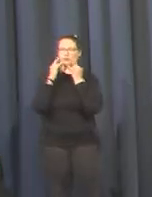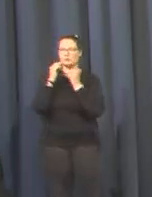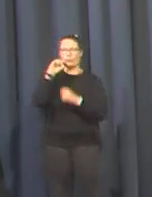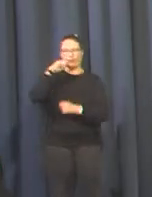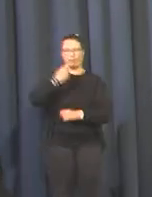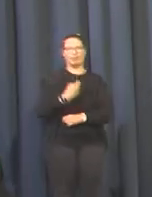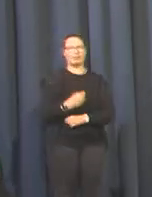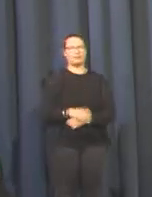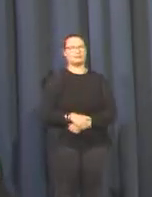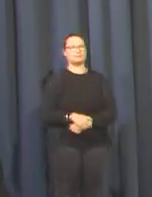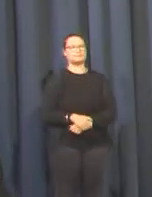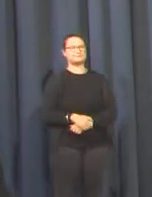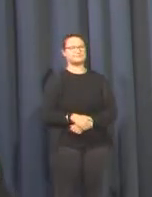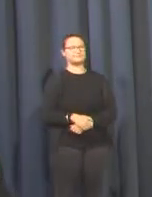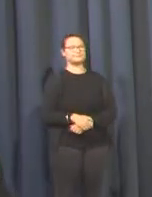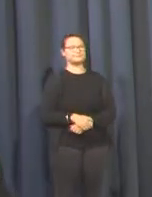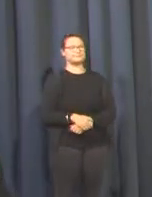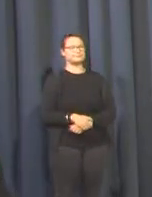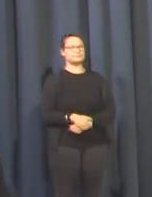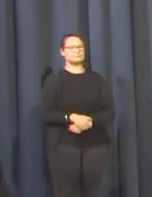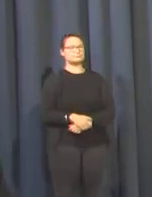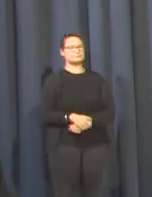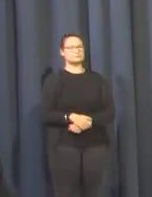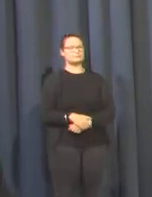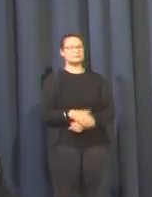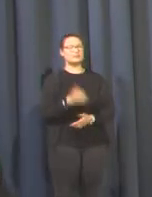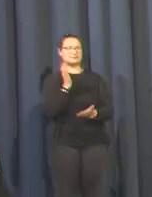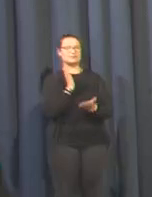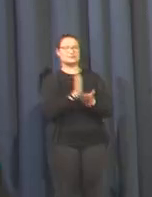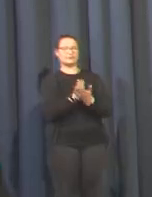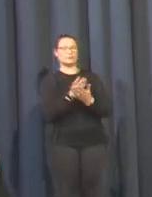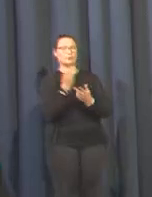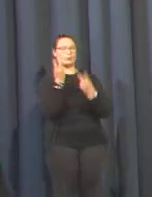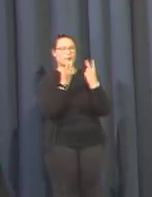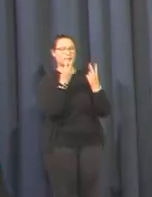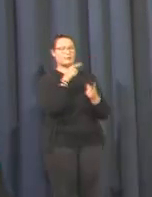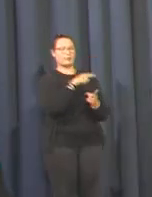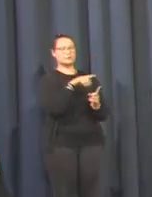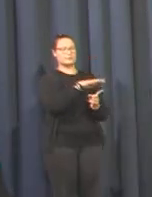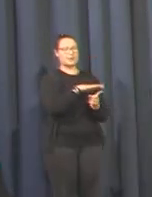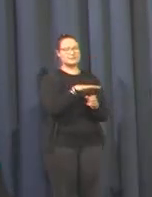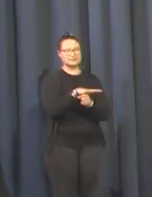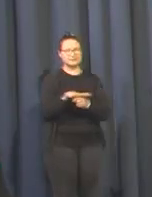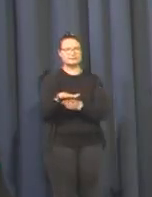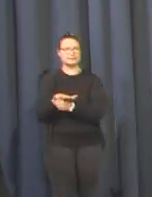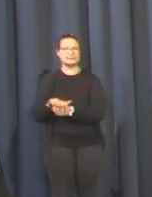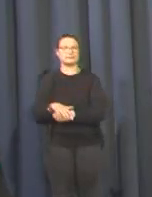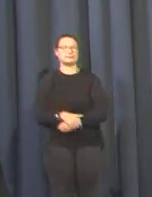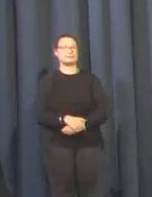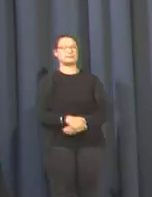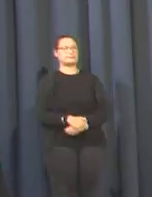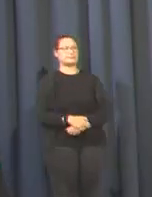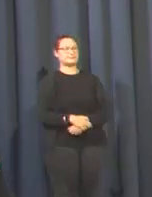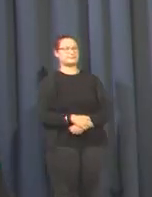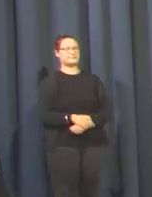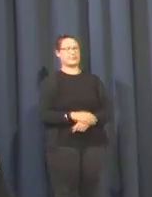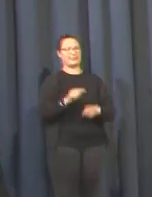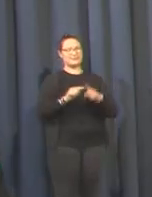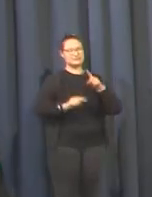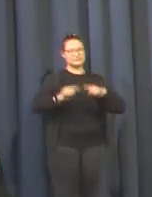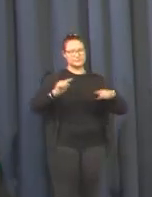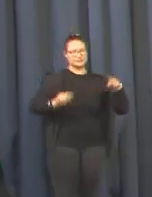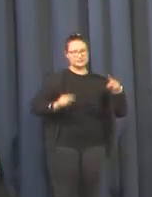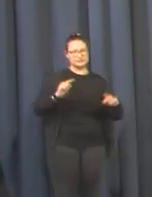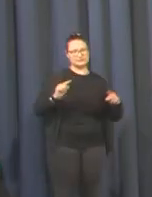to you. So yeah, we certainly are looking at those things. And in terms of the differences